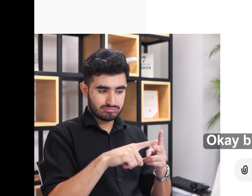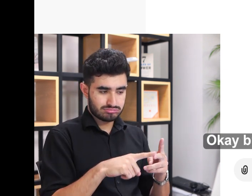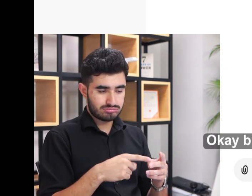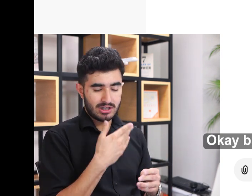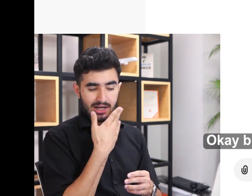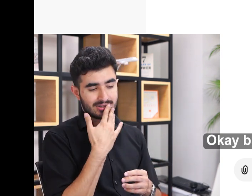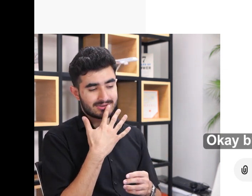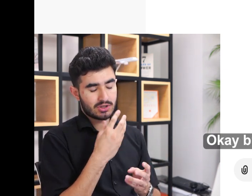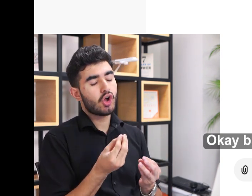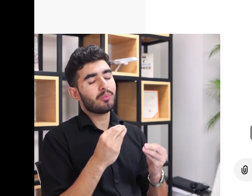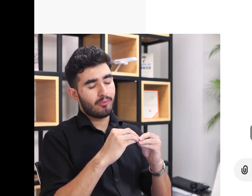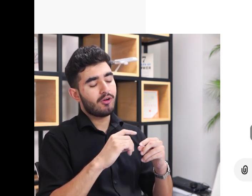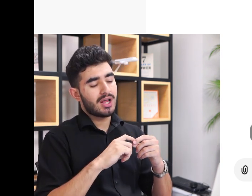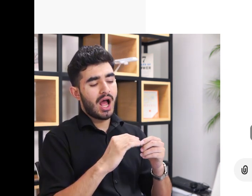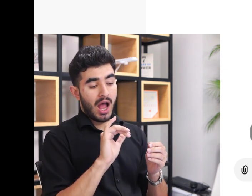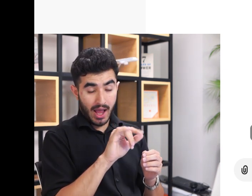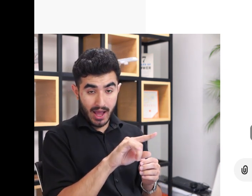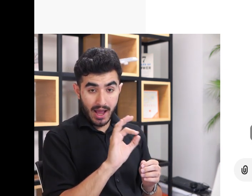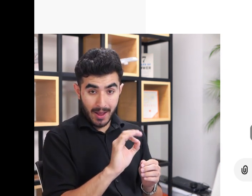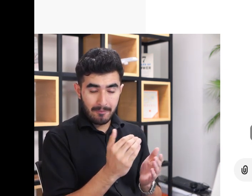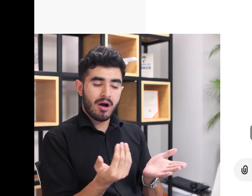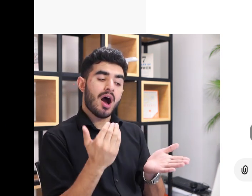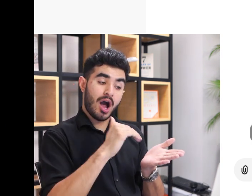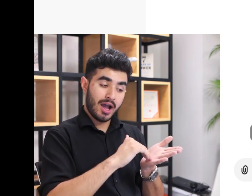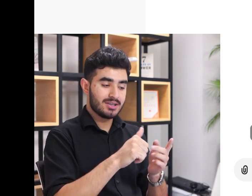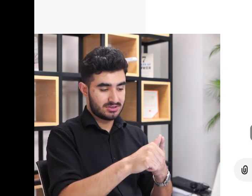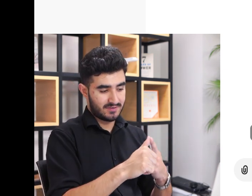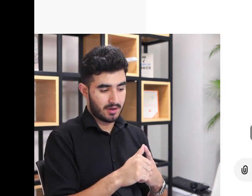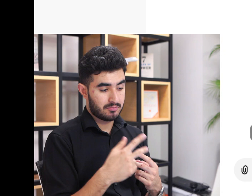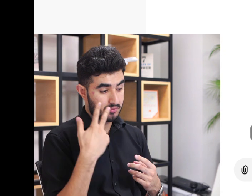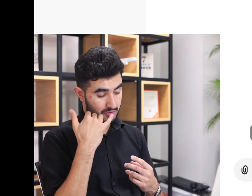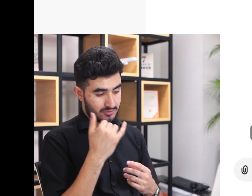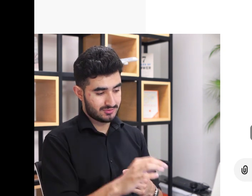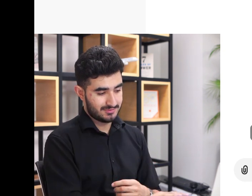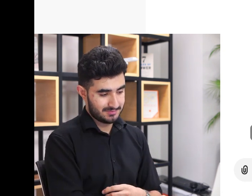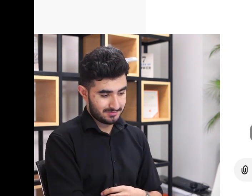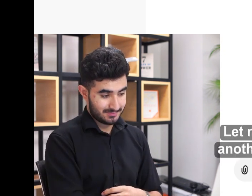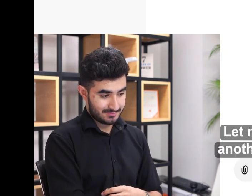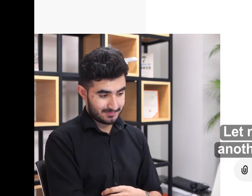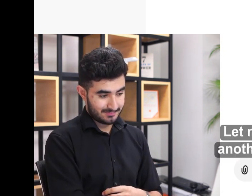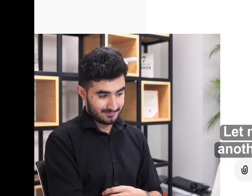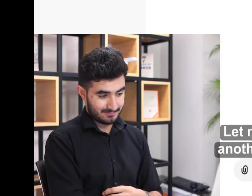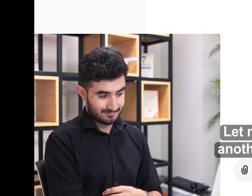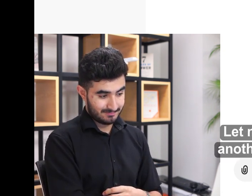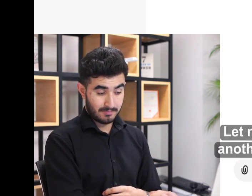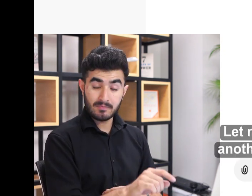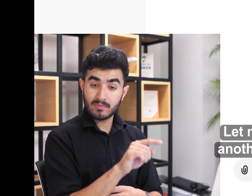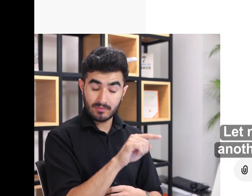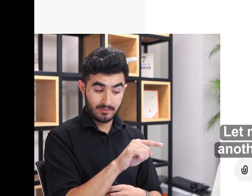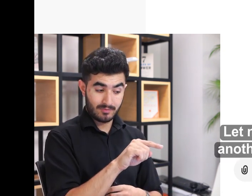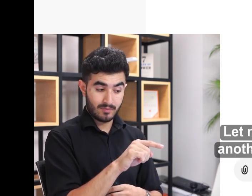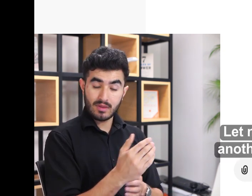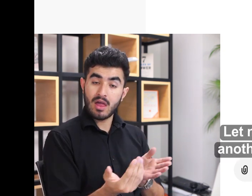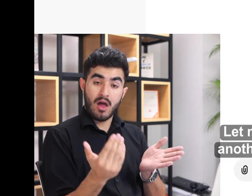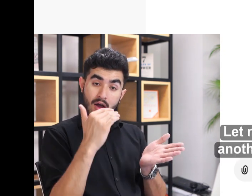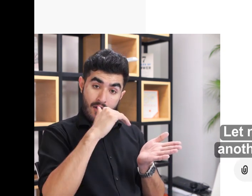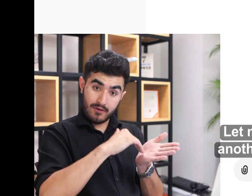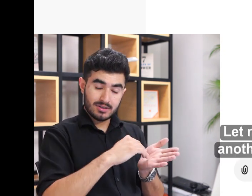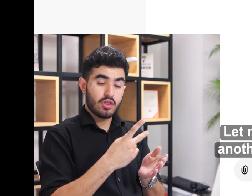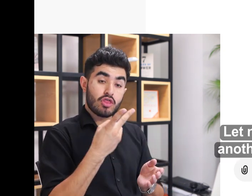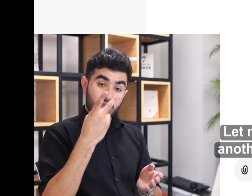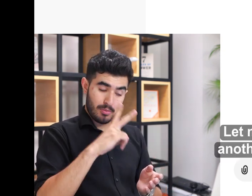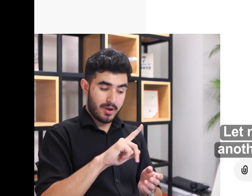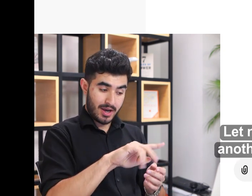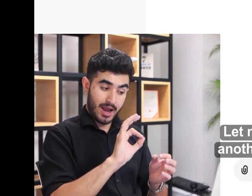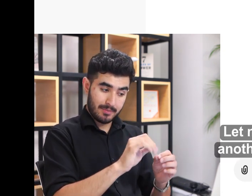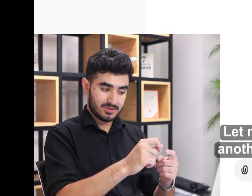this response and want another response for the same prompt? Let me show you. This button makes another response for the